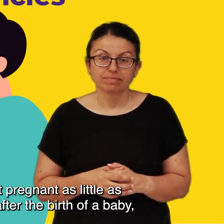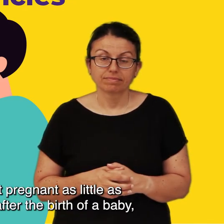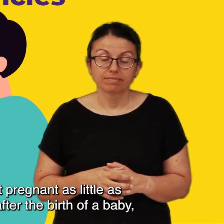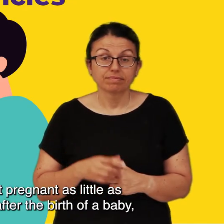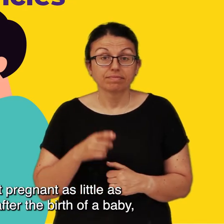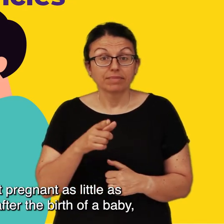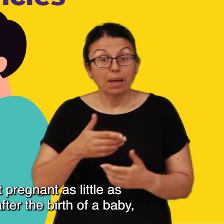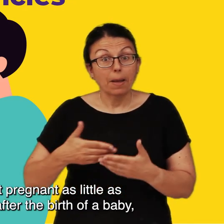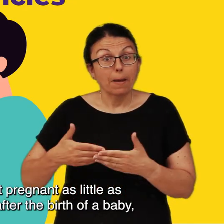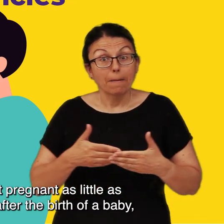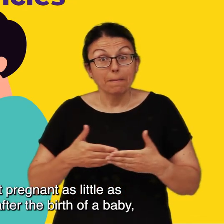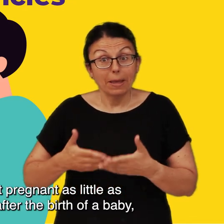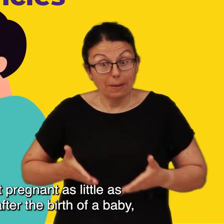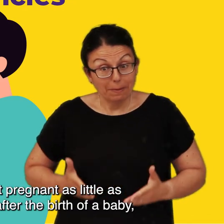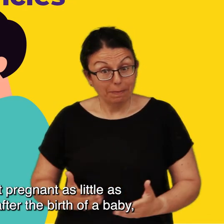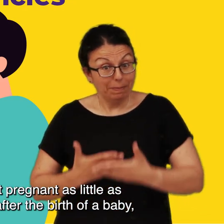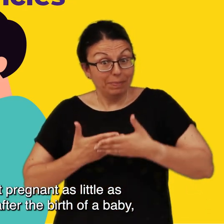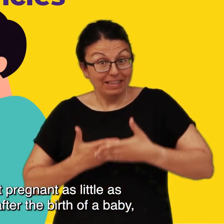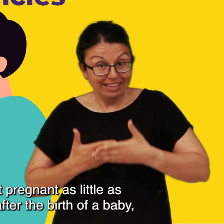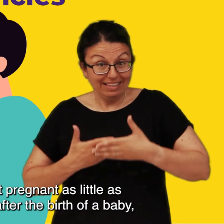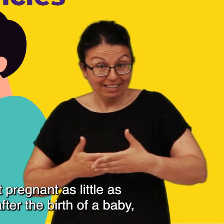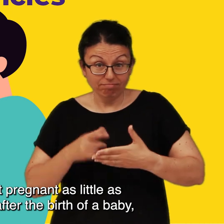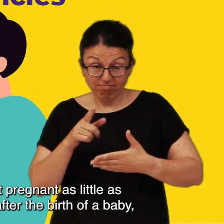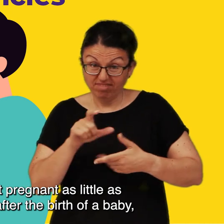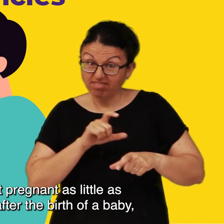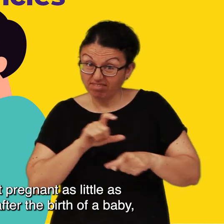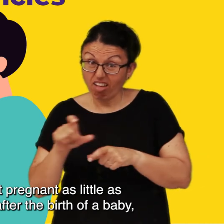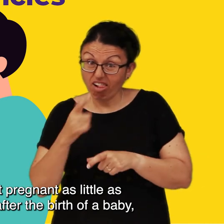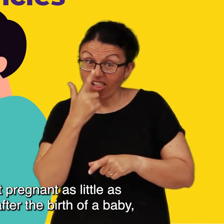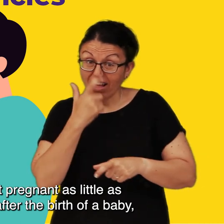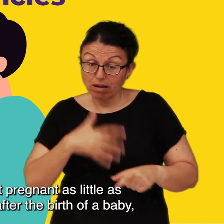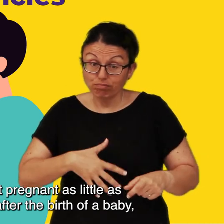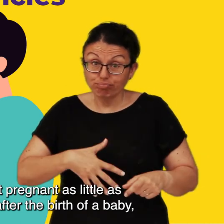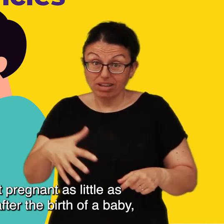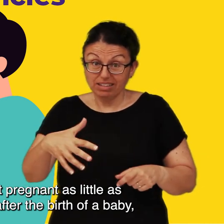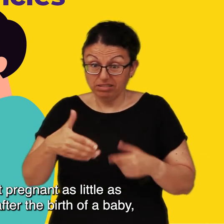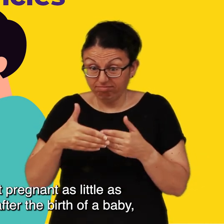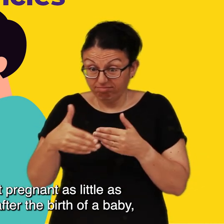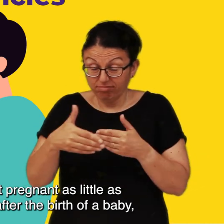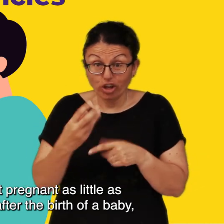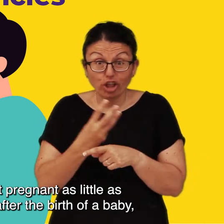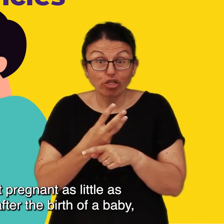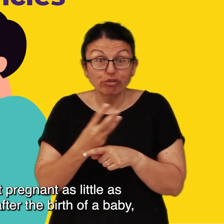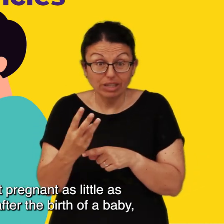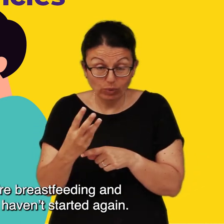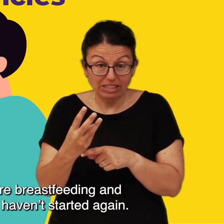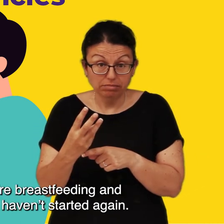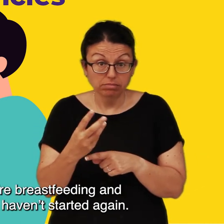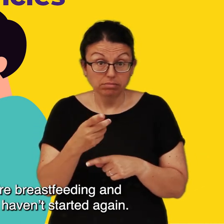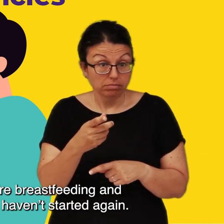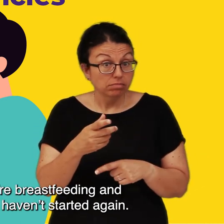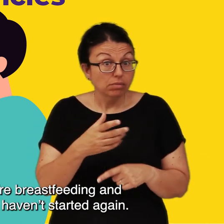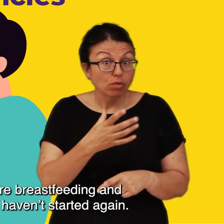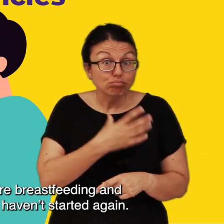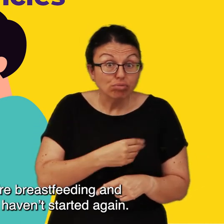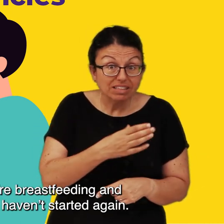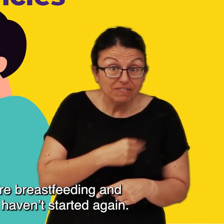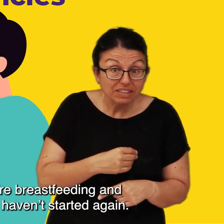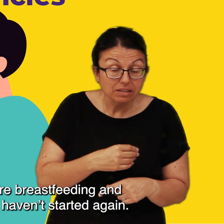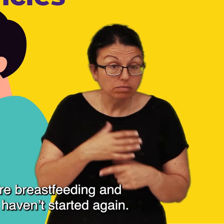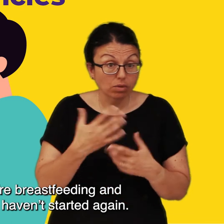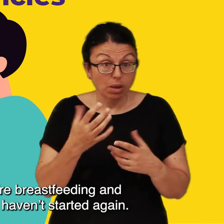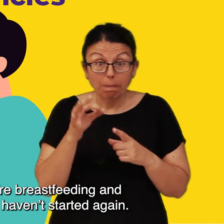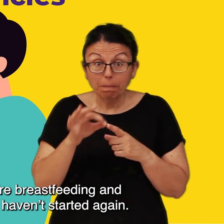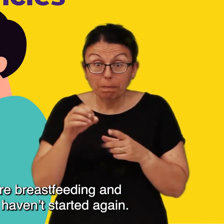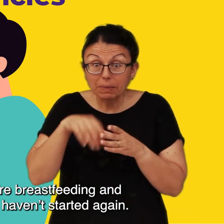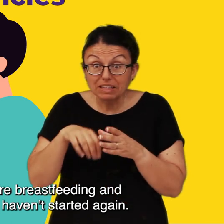You can get pregnant as little as 3 weeks after the birth of a baby, even if you're breastfeeding and your